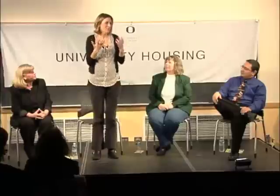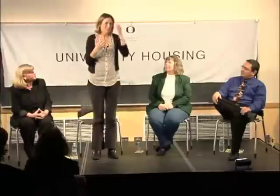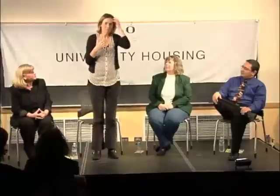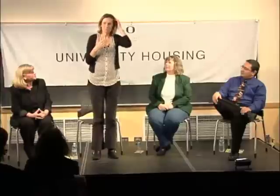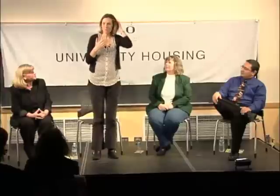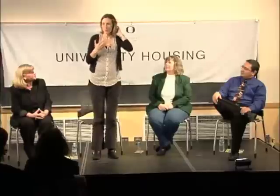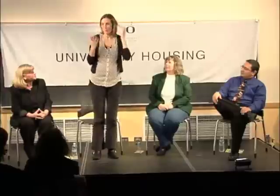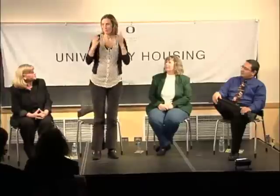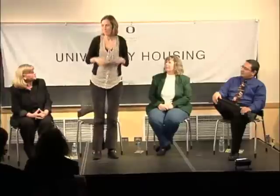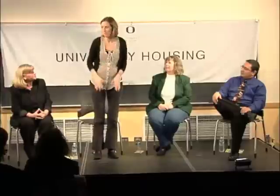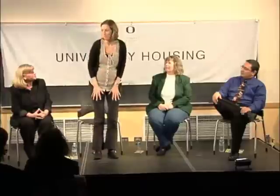for Educators.